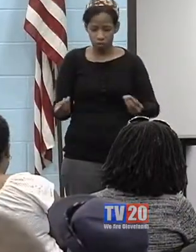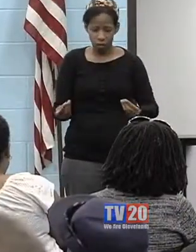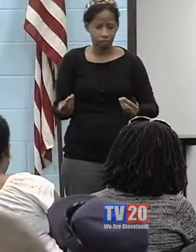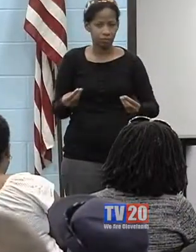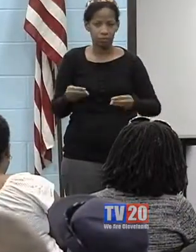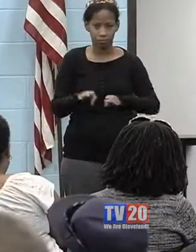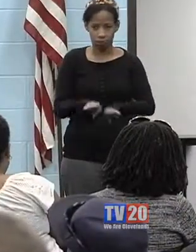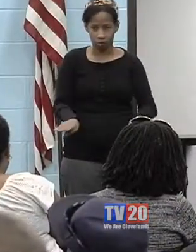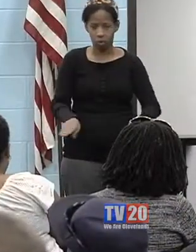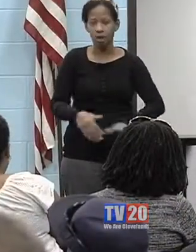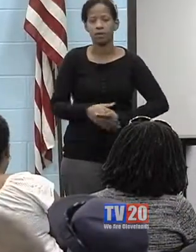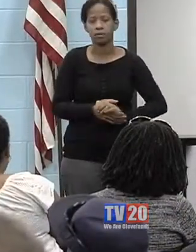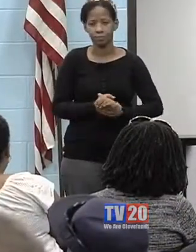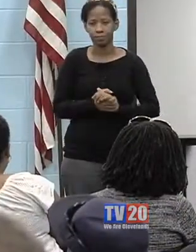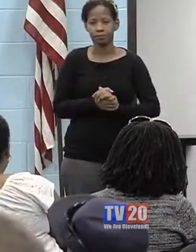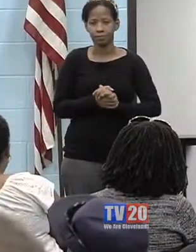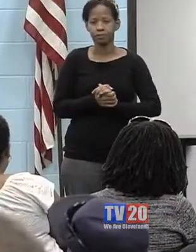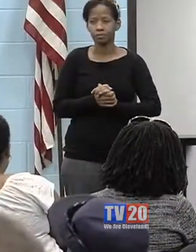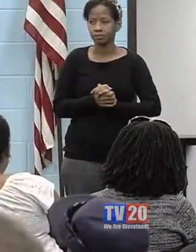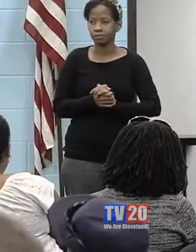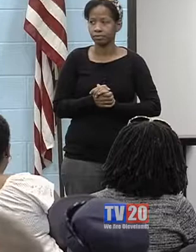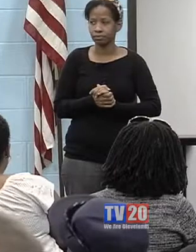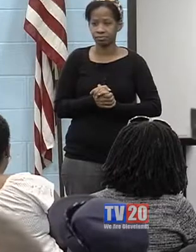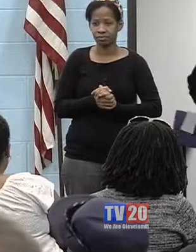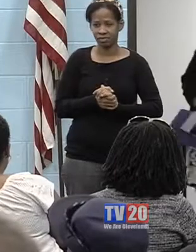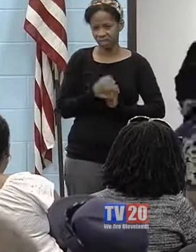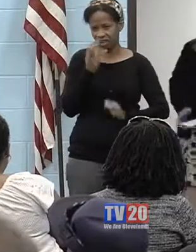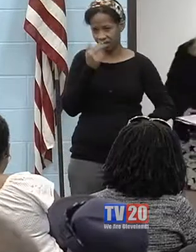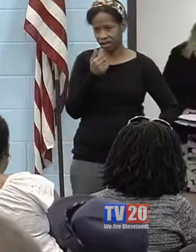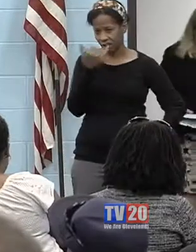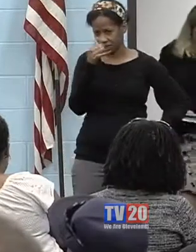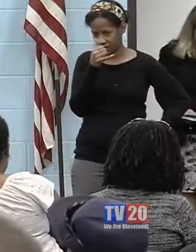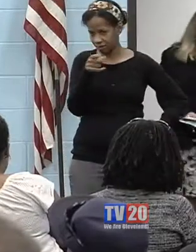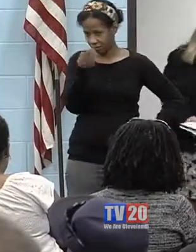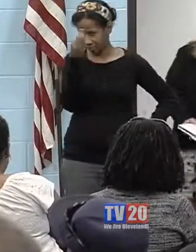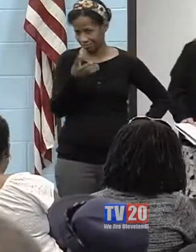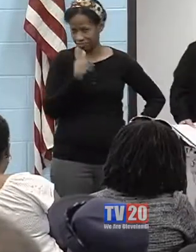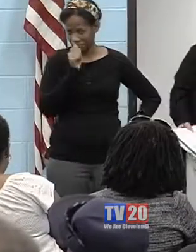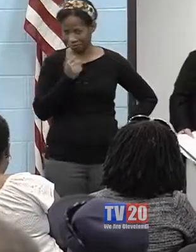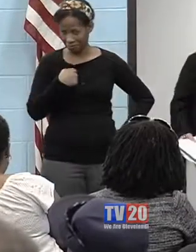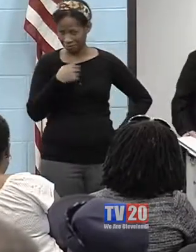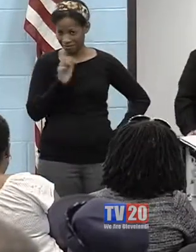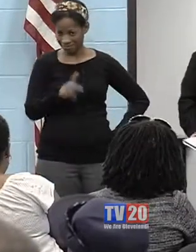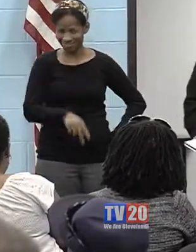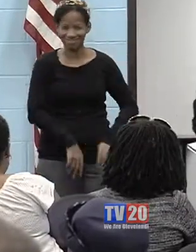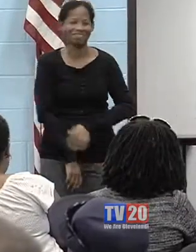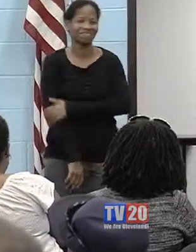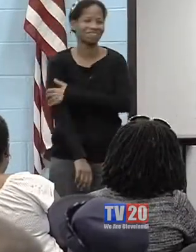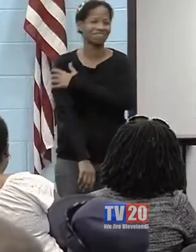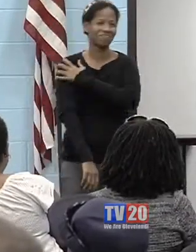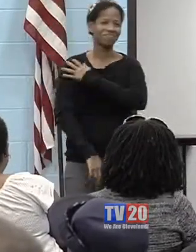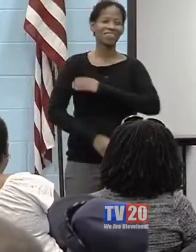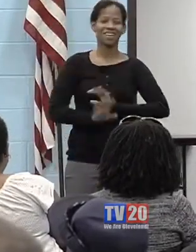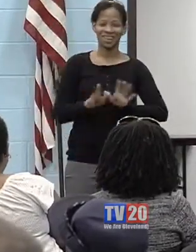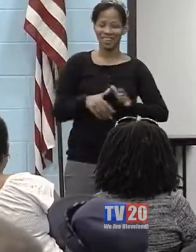located. So this is where it really gets goofy, like really, so bear with me here. Because,